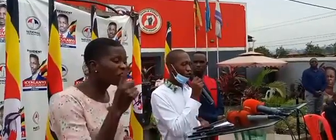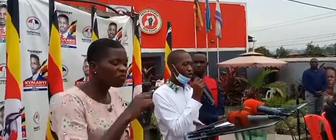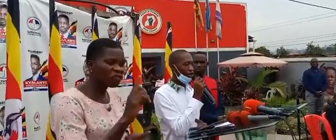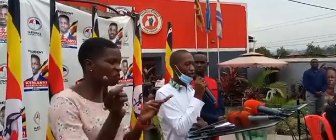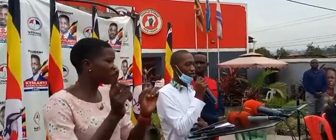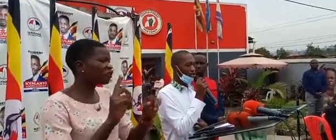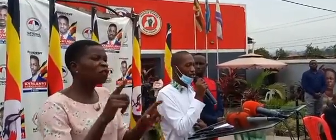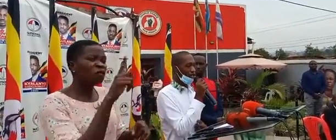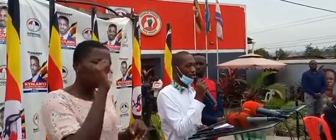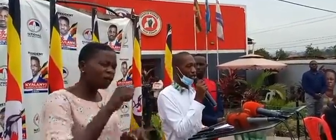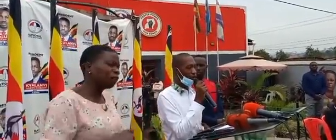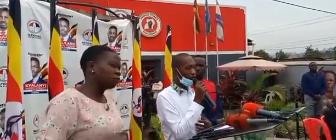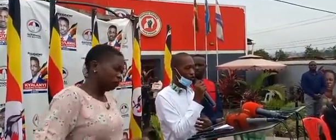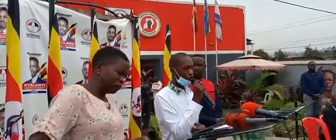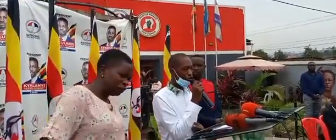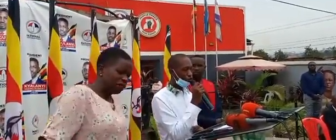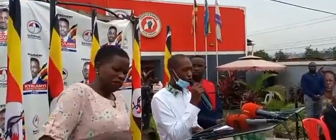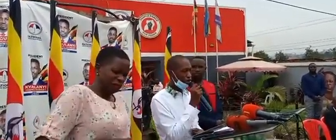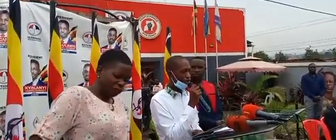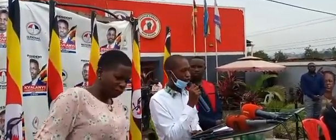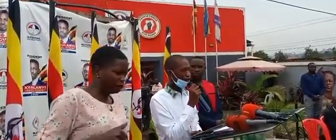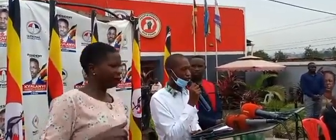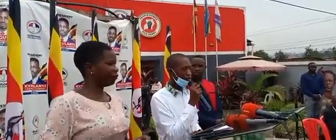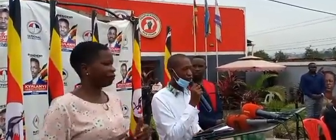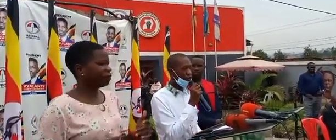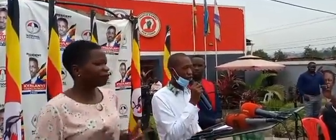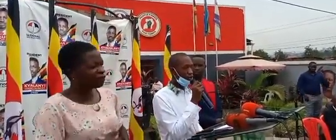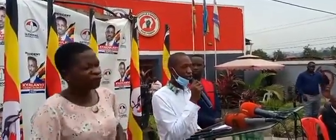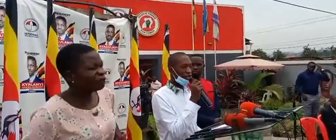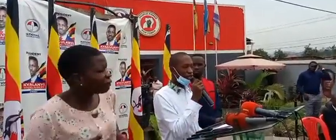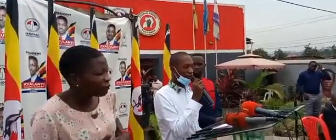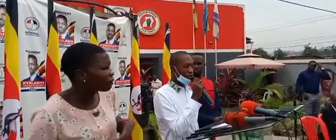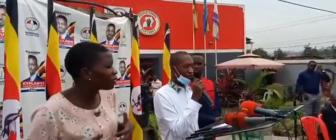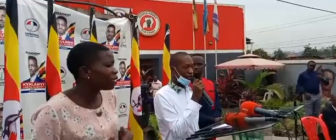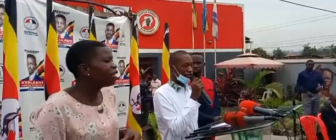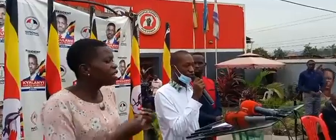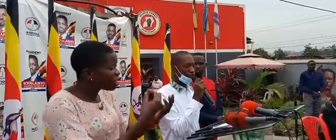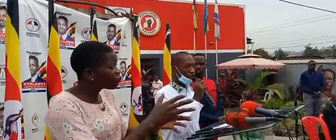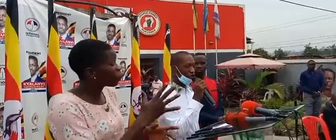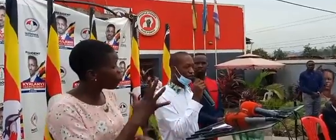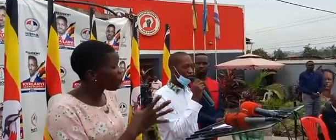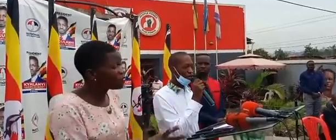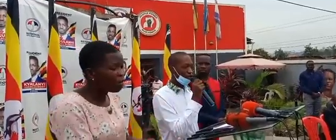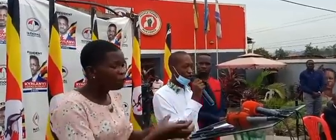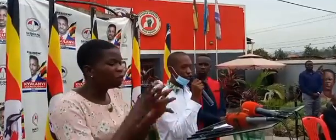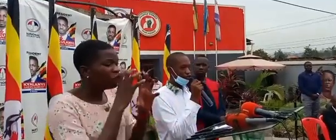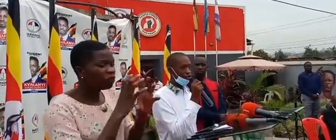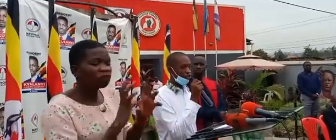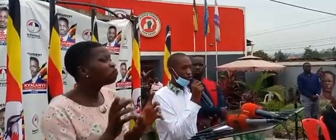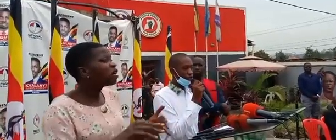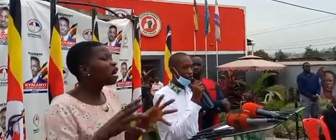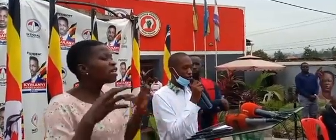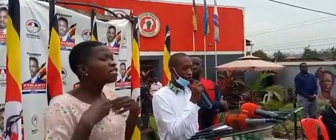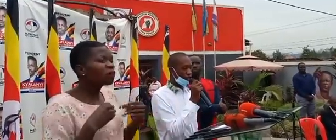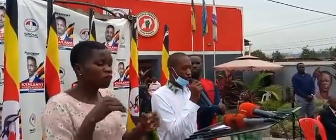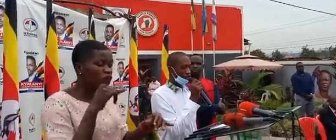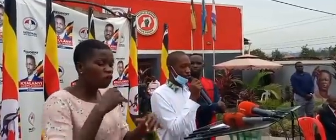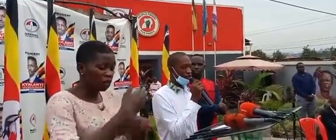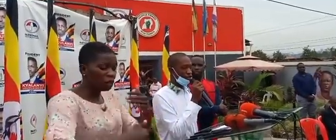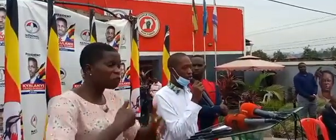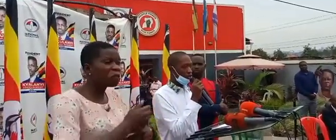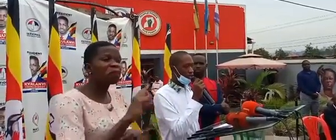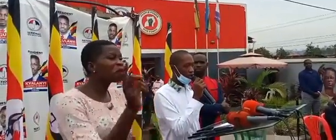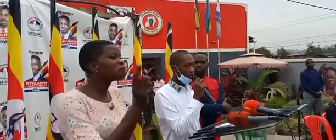omuntu adukana lubuto lumuluma mamu adeta mpeke mna chitumbi teba kiliza yo tissues